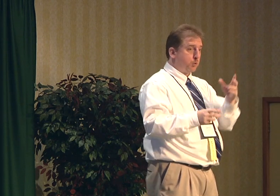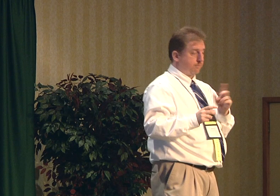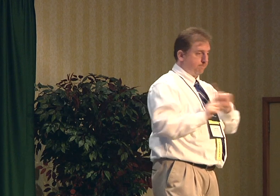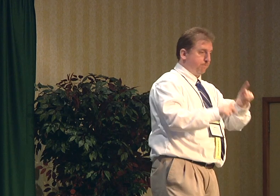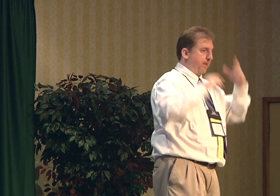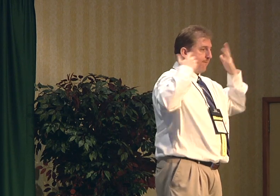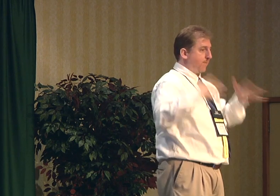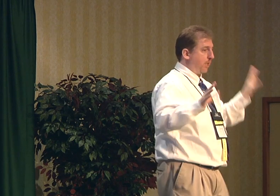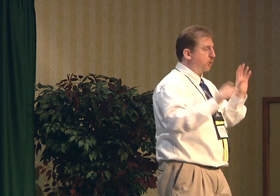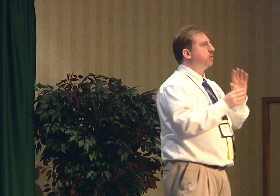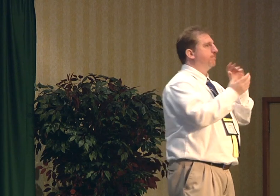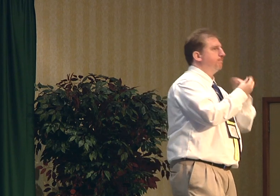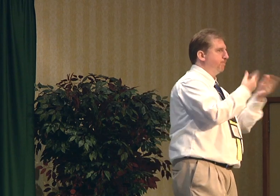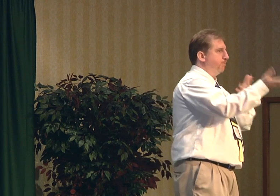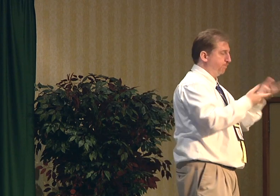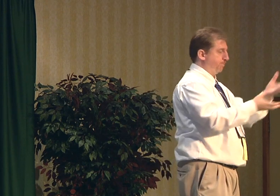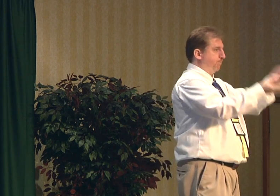for hospitals, if you're going to the emergency room,